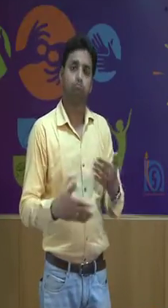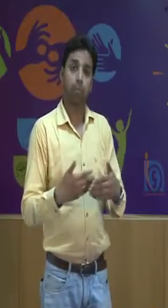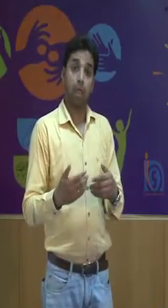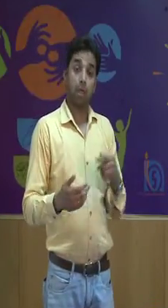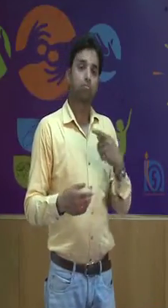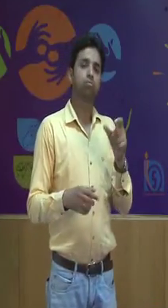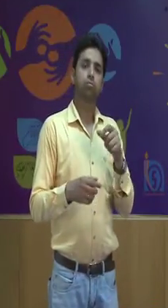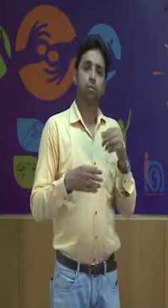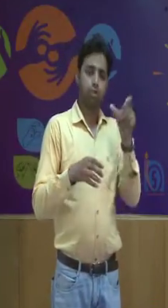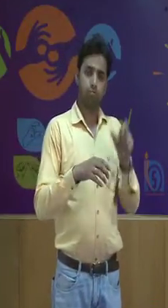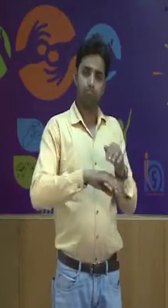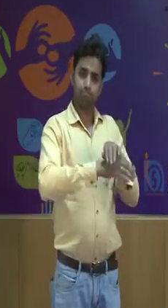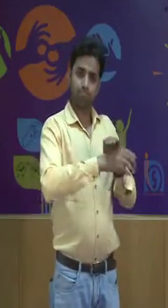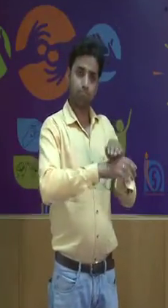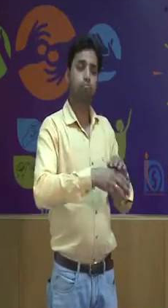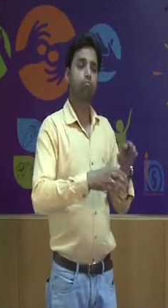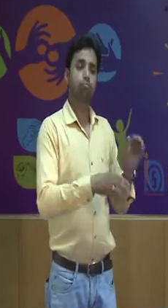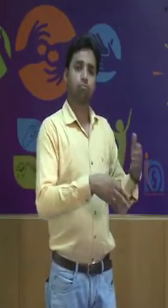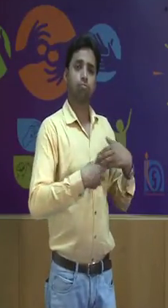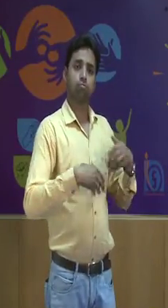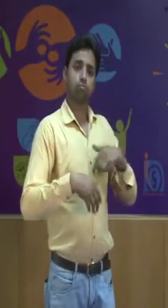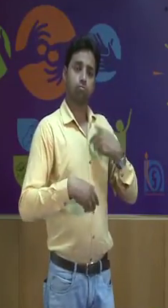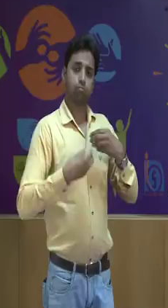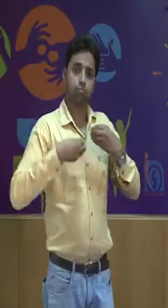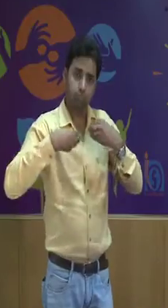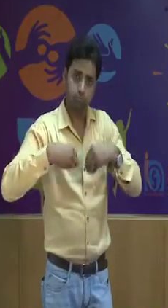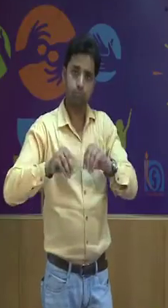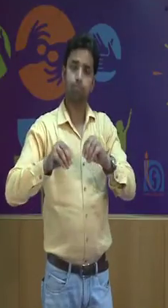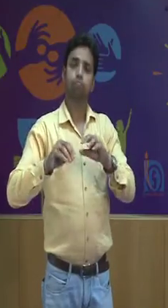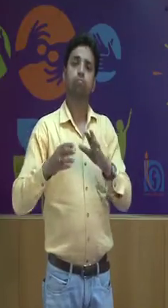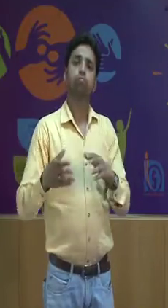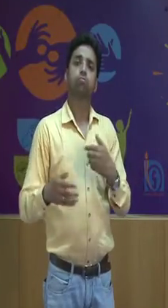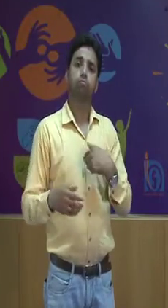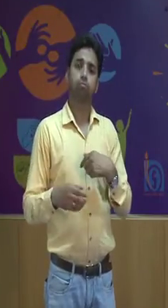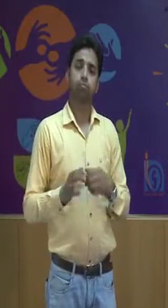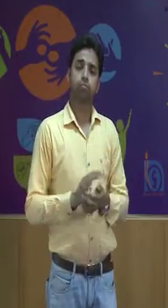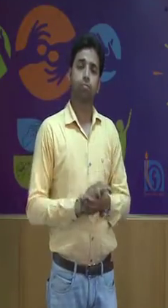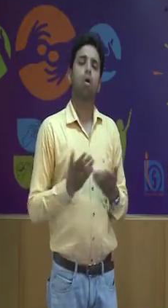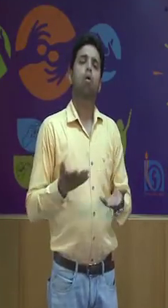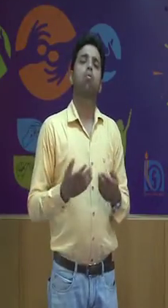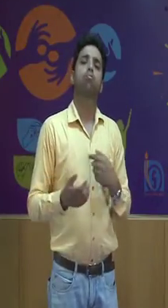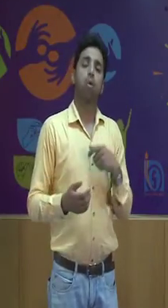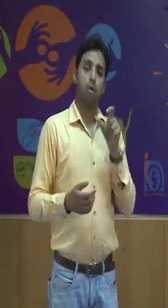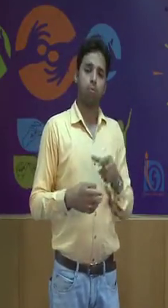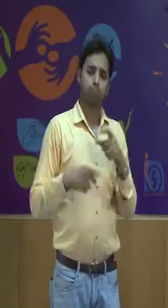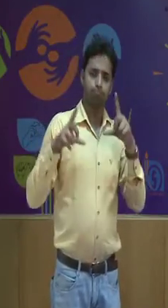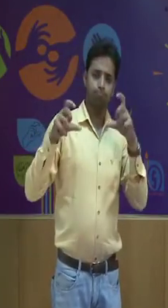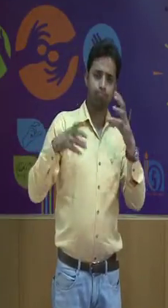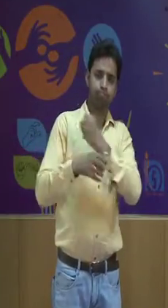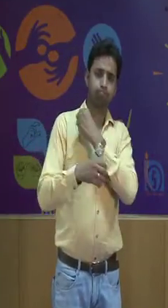could become a slave by selling himself as a slave or being captured in